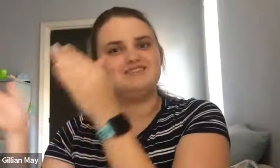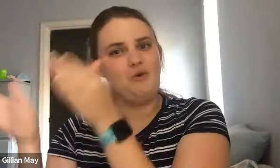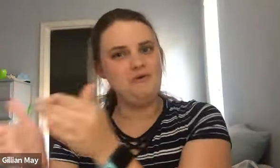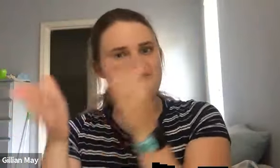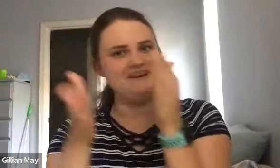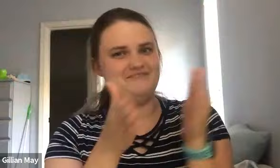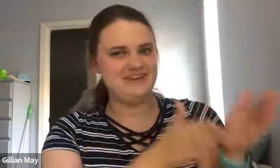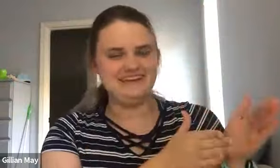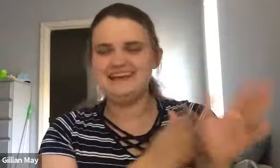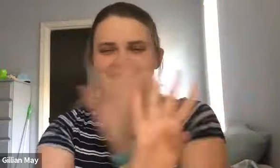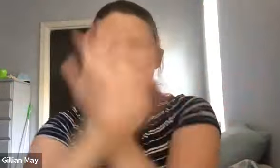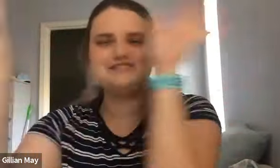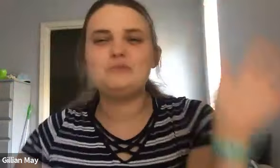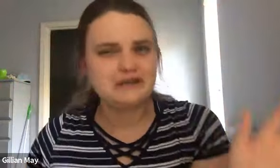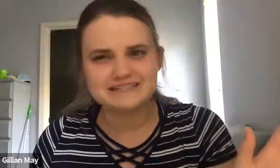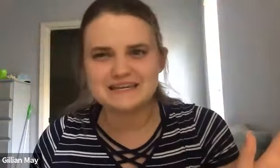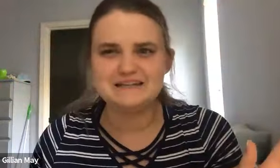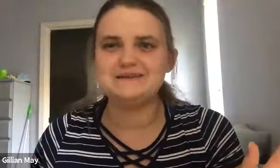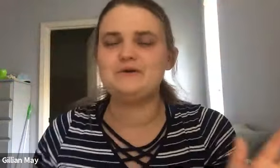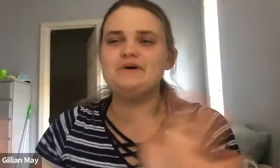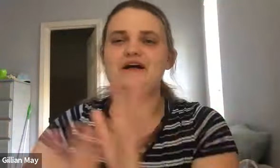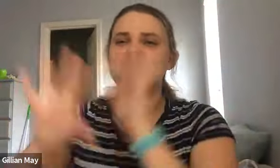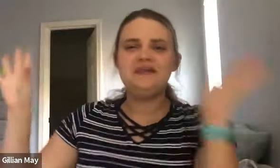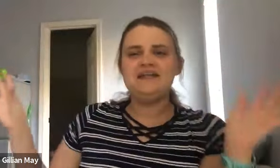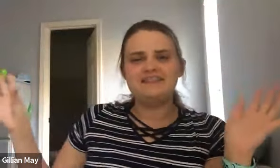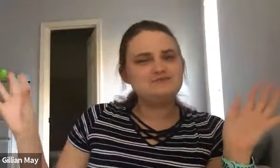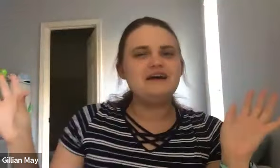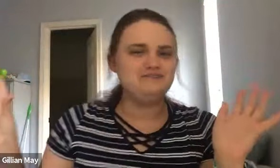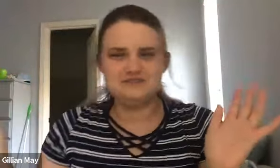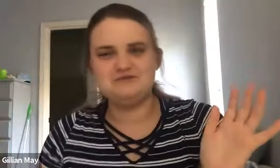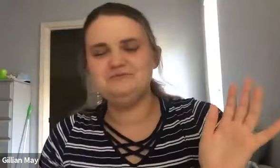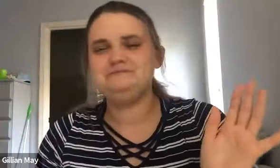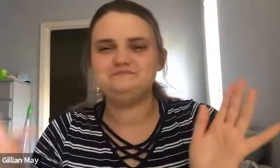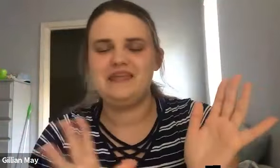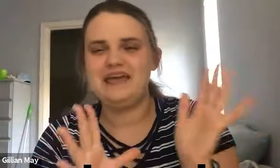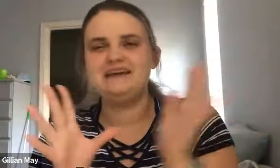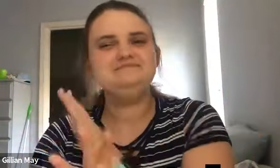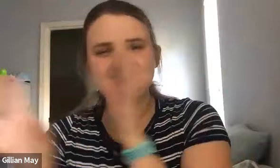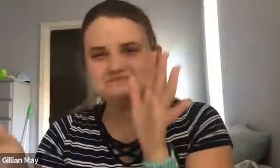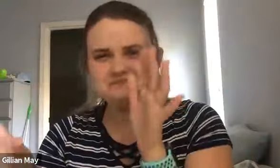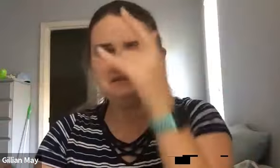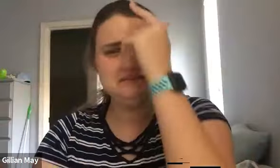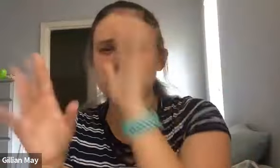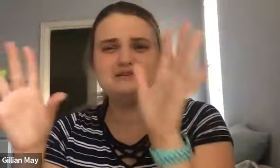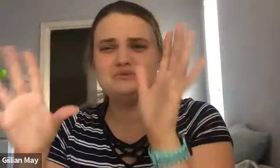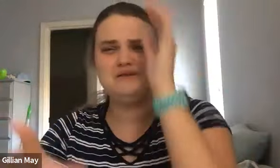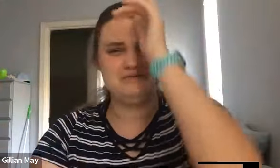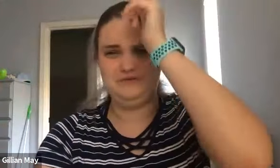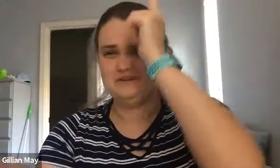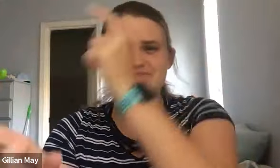the order of it. And it's just the weirdest thing I do, but that's what I'll do. And that's why when I was forcing